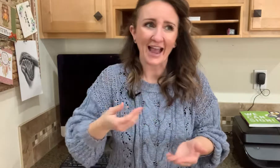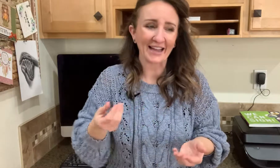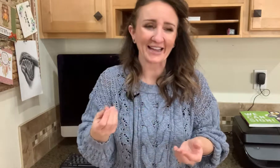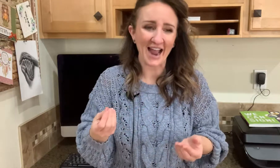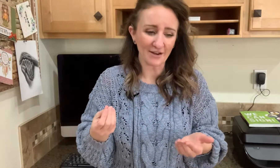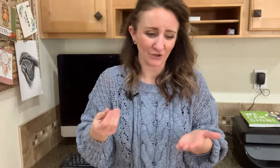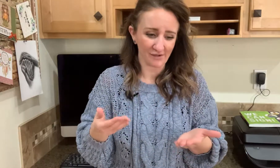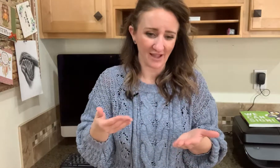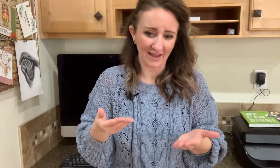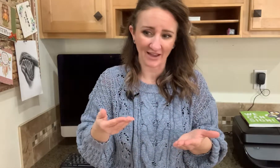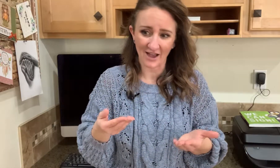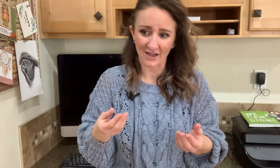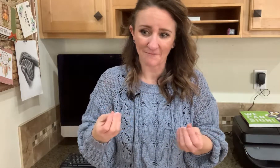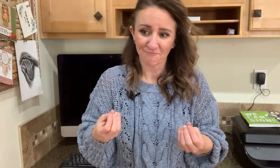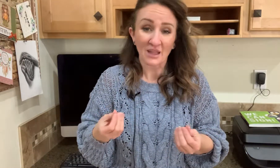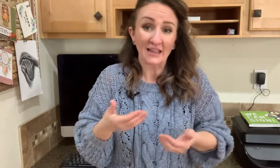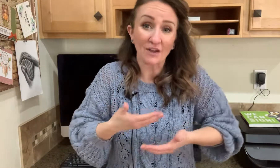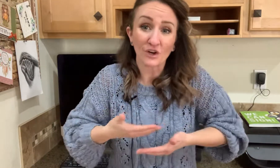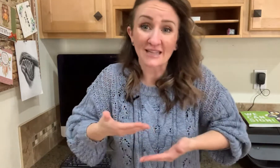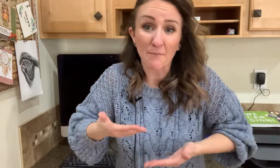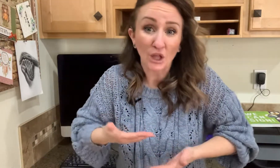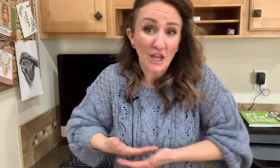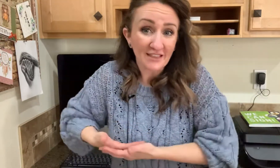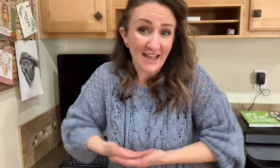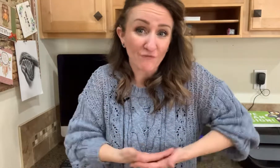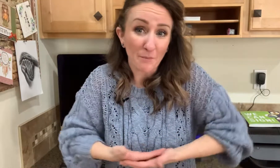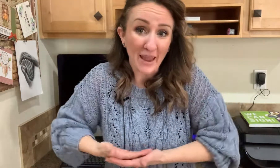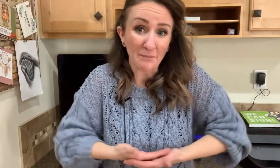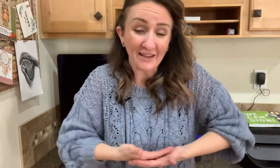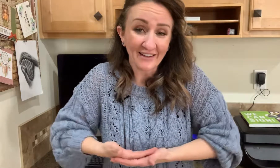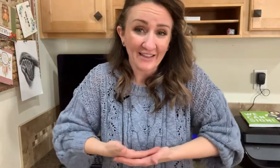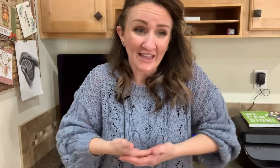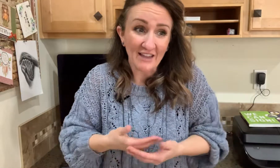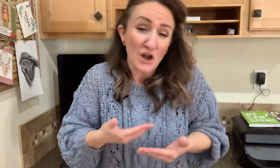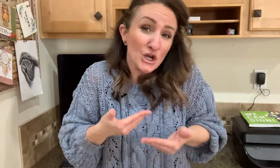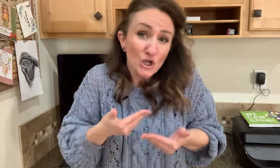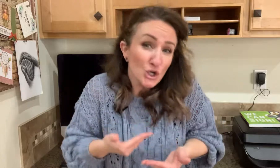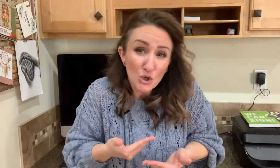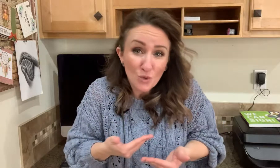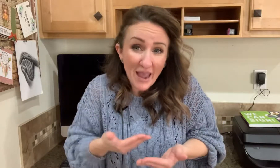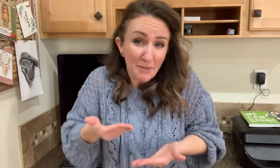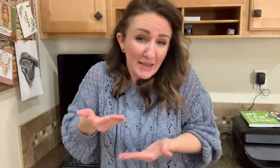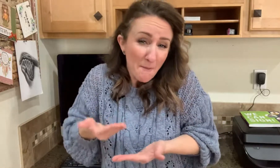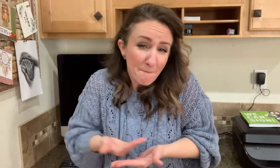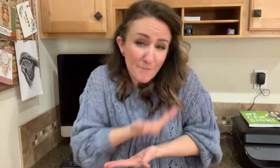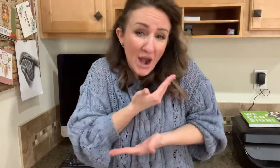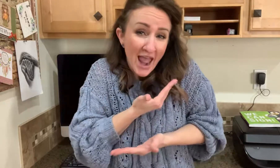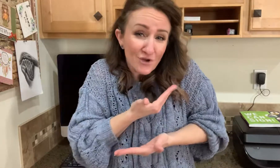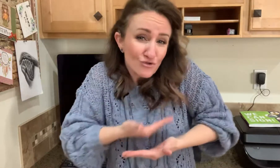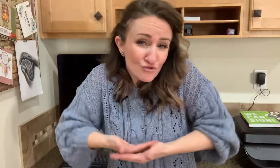It kind of looks like for example, the sign for baby. Think of a new baby, a brand new